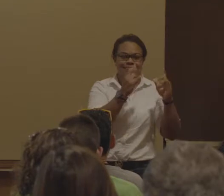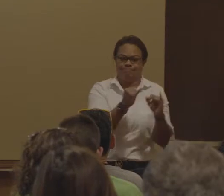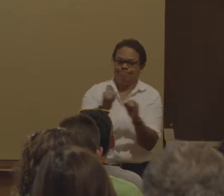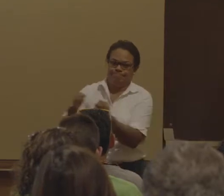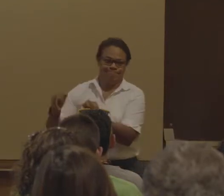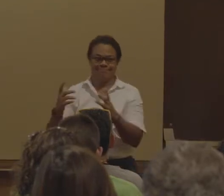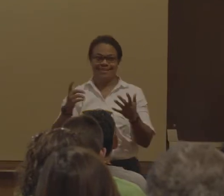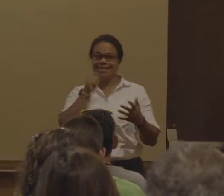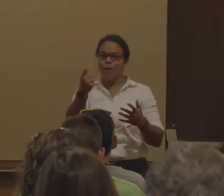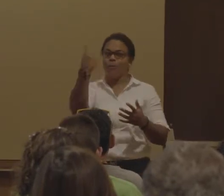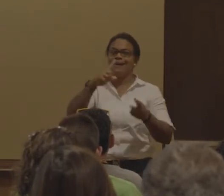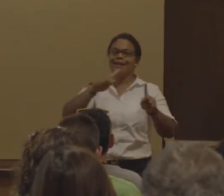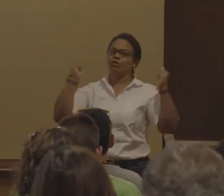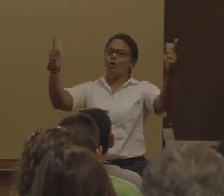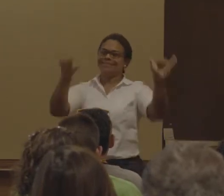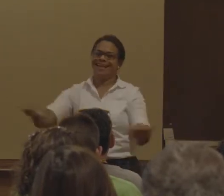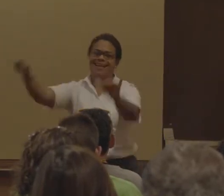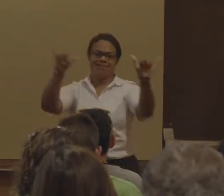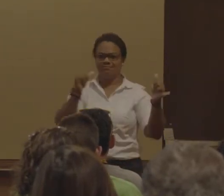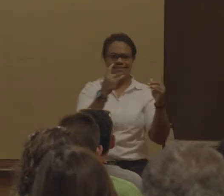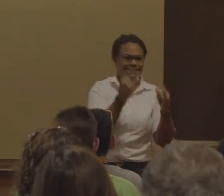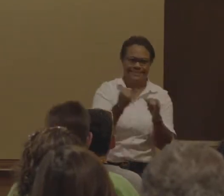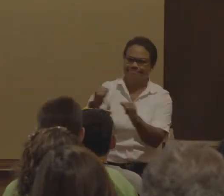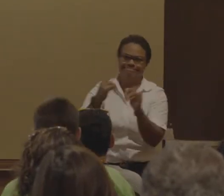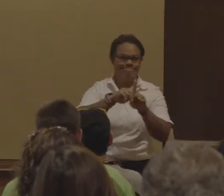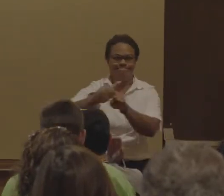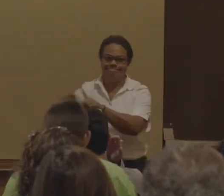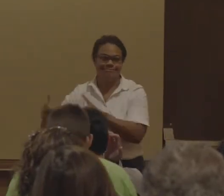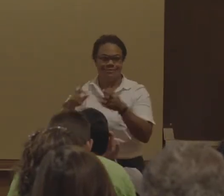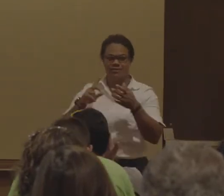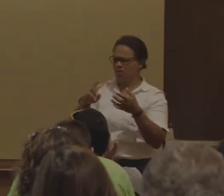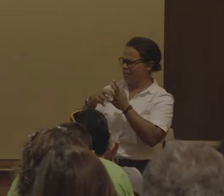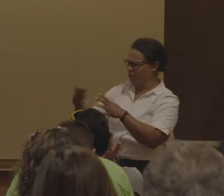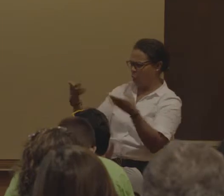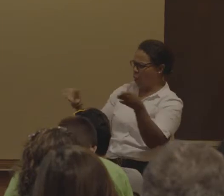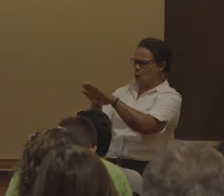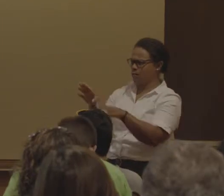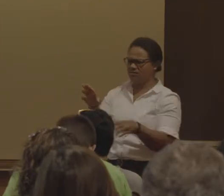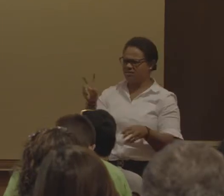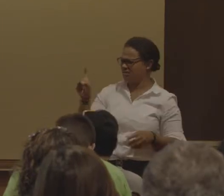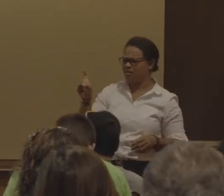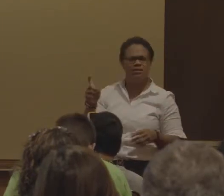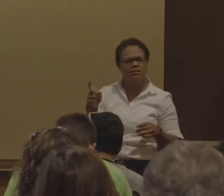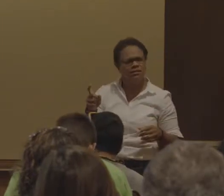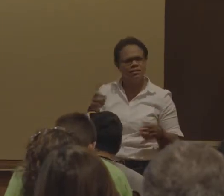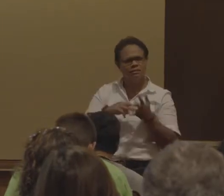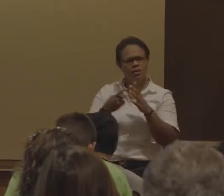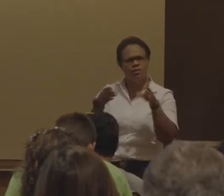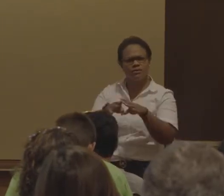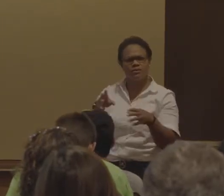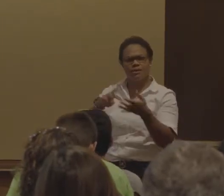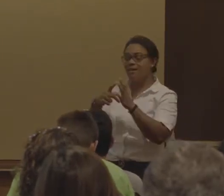other people, or, is Do it what? it's not closed off, in other words? It's not age limit. No, I mean, like, if you're not